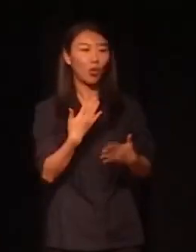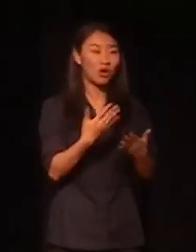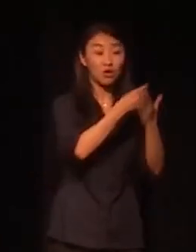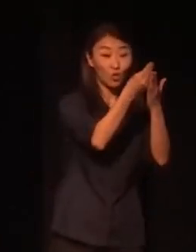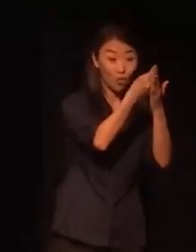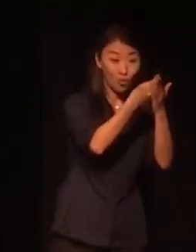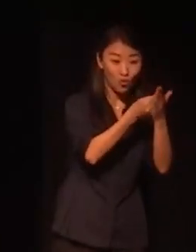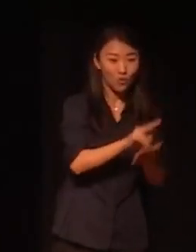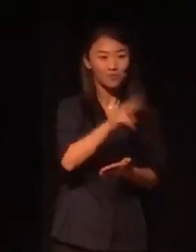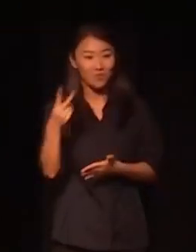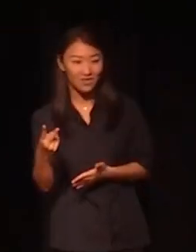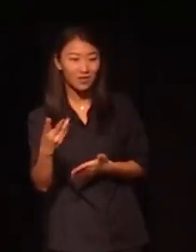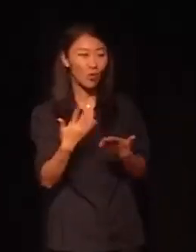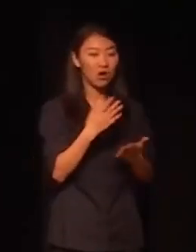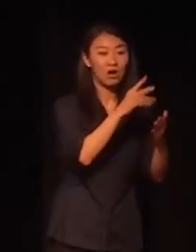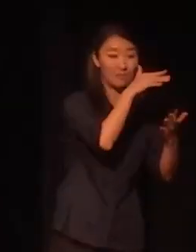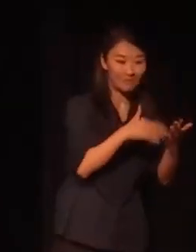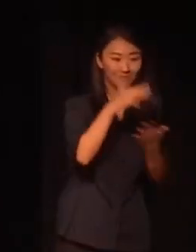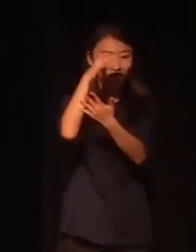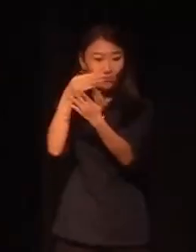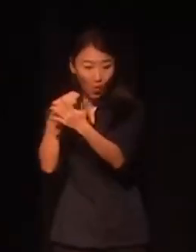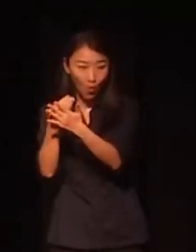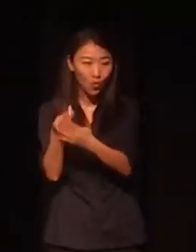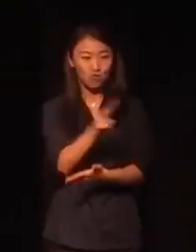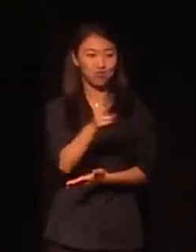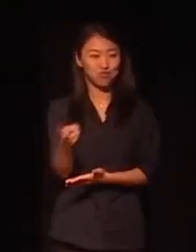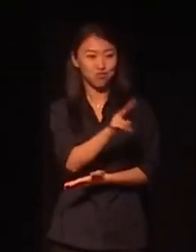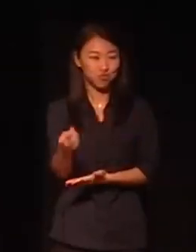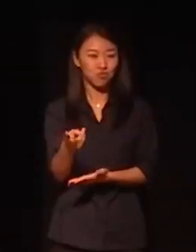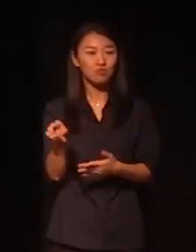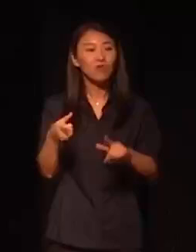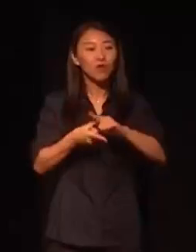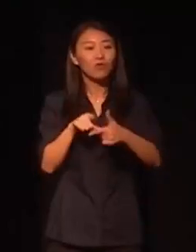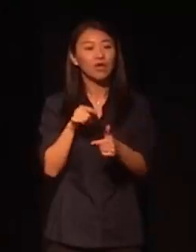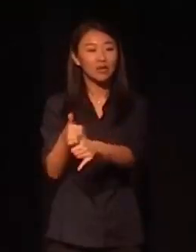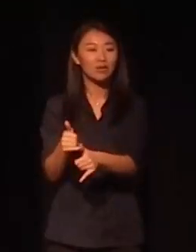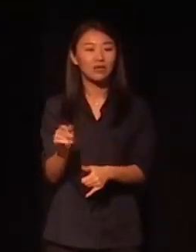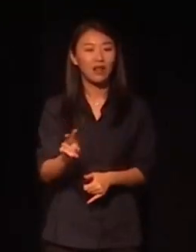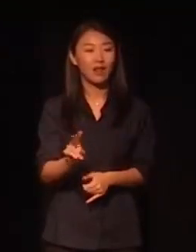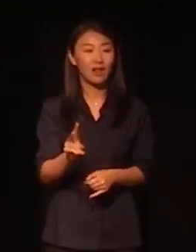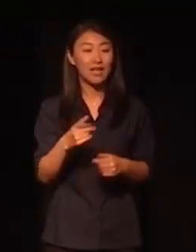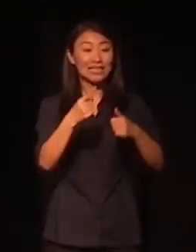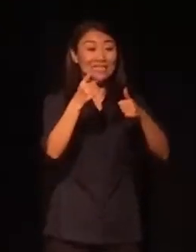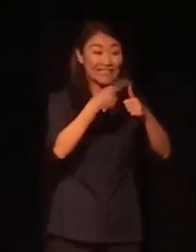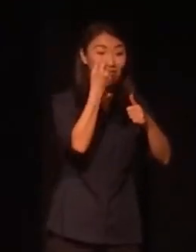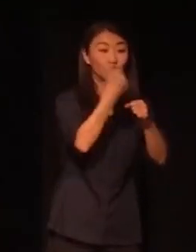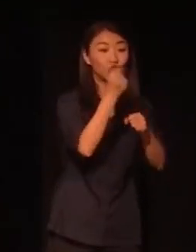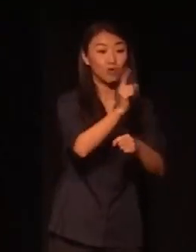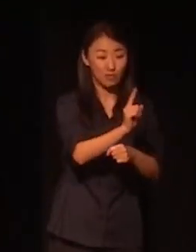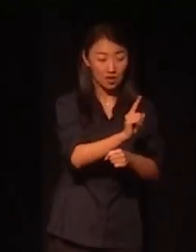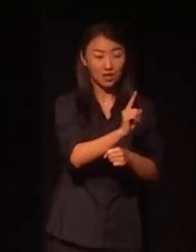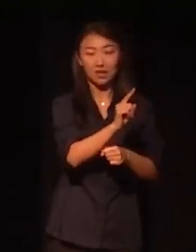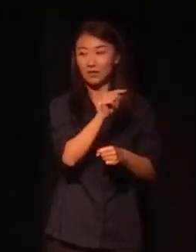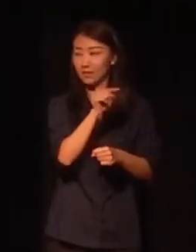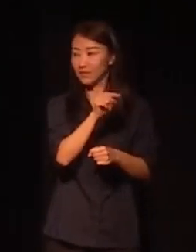do textual visual translation. So we do it in this manner. The first stage, we have